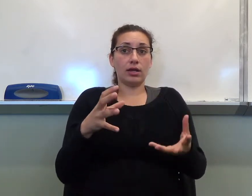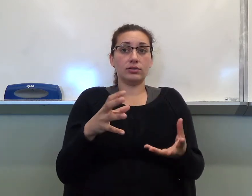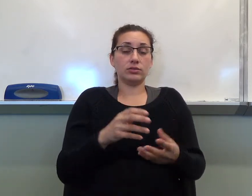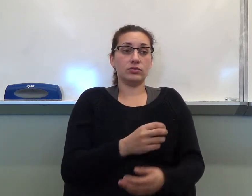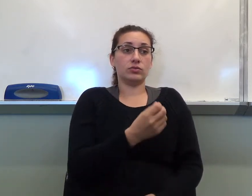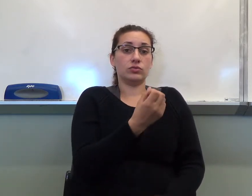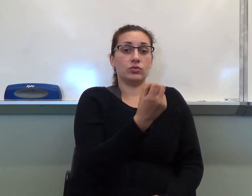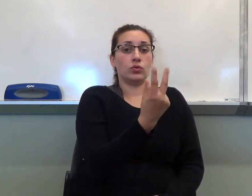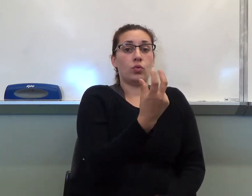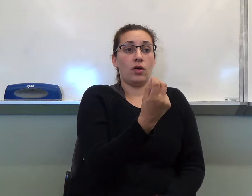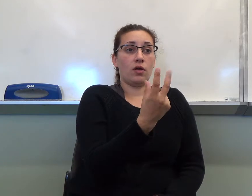milligrams